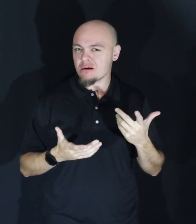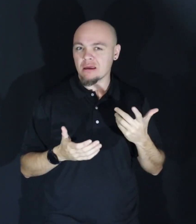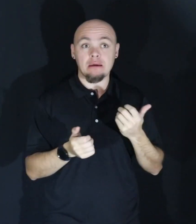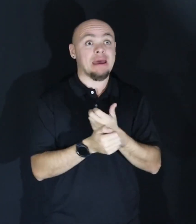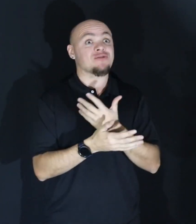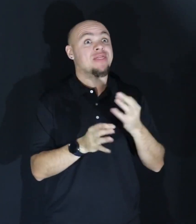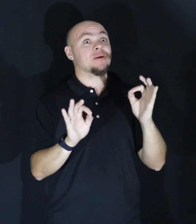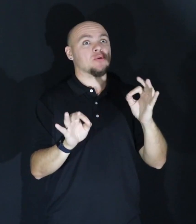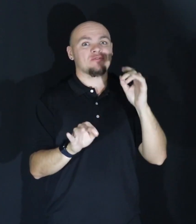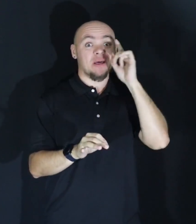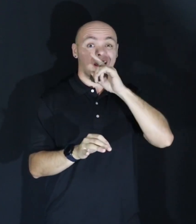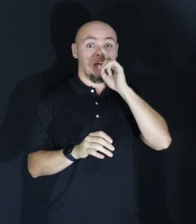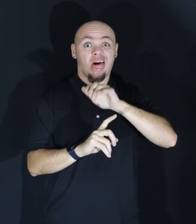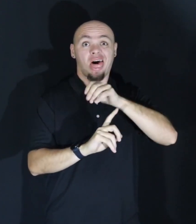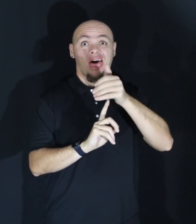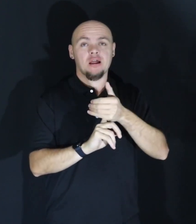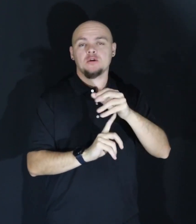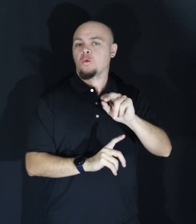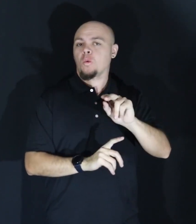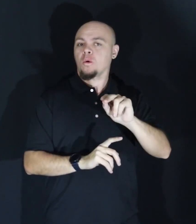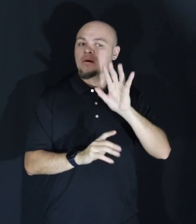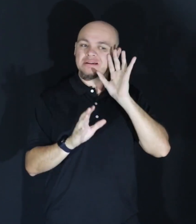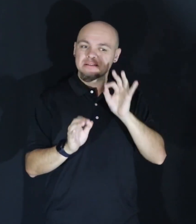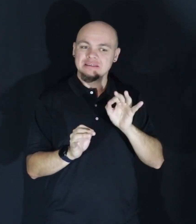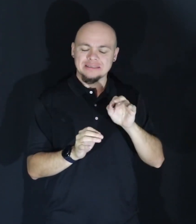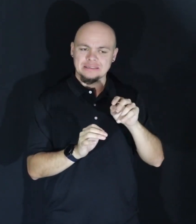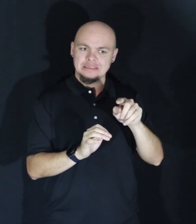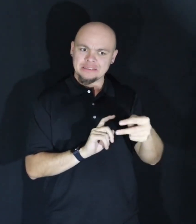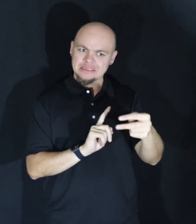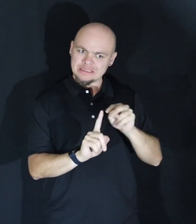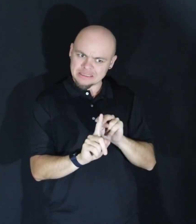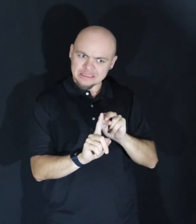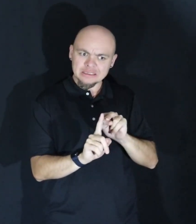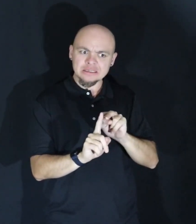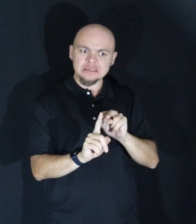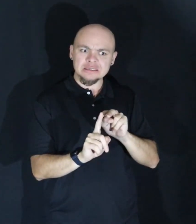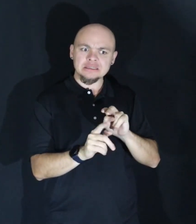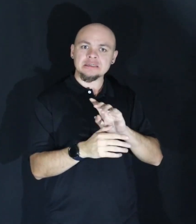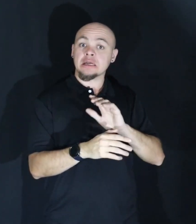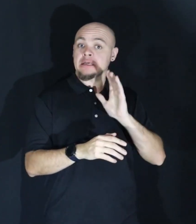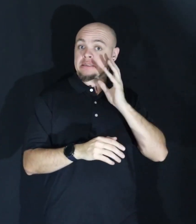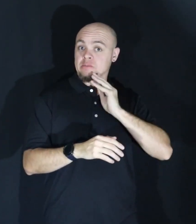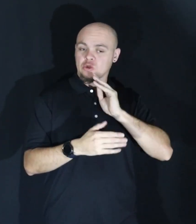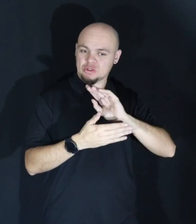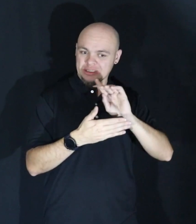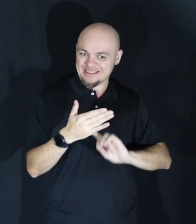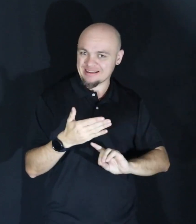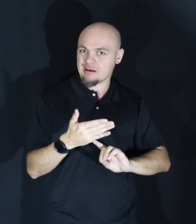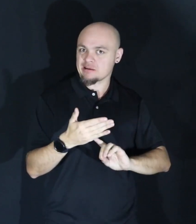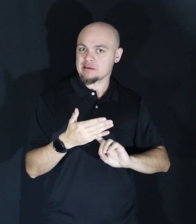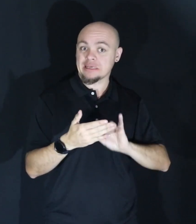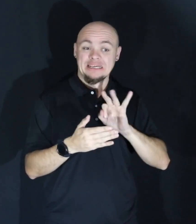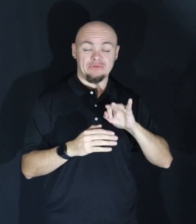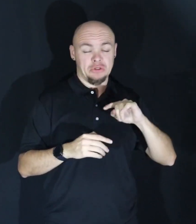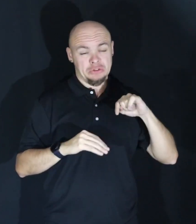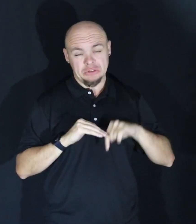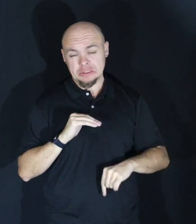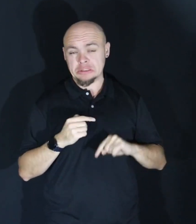everything's perfect, but it's about choosing to see your perspective and to design your experience, even when it's deeply